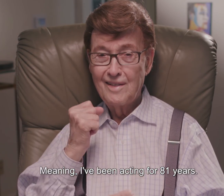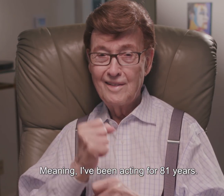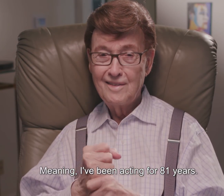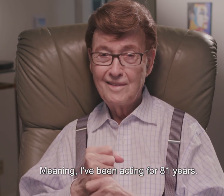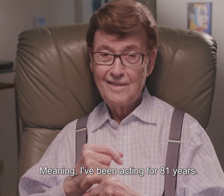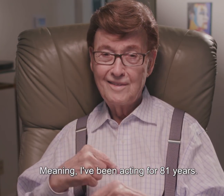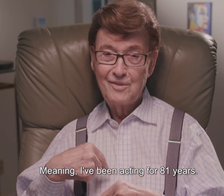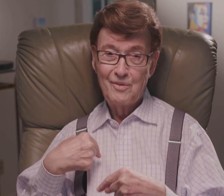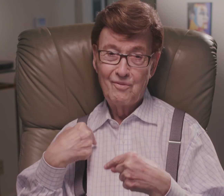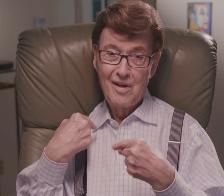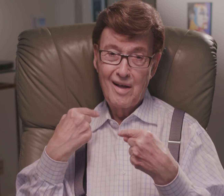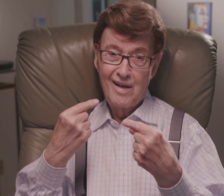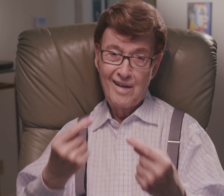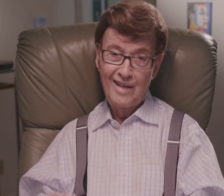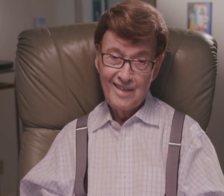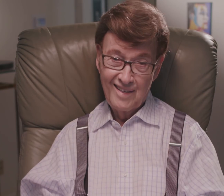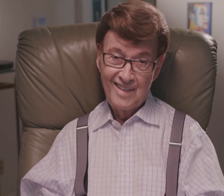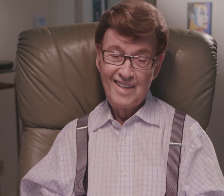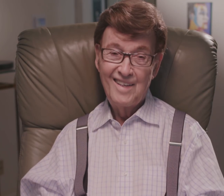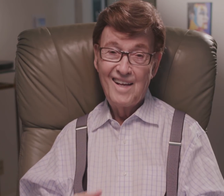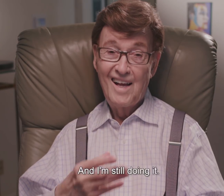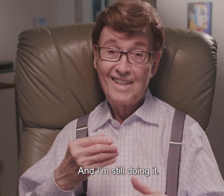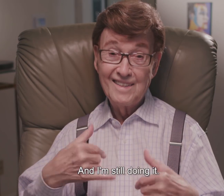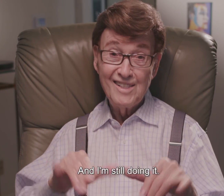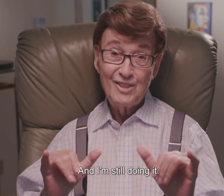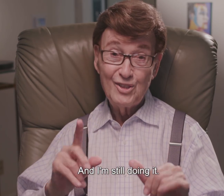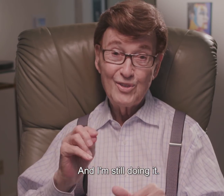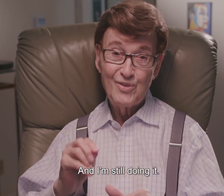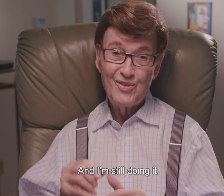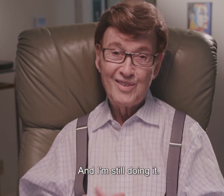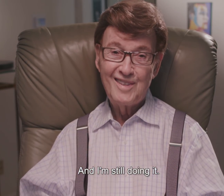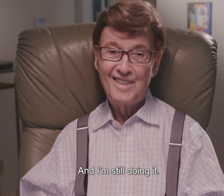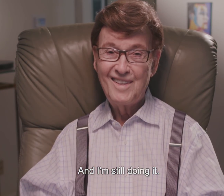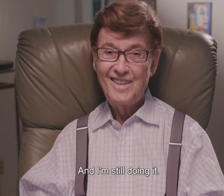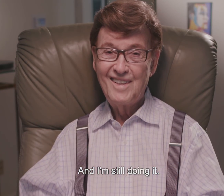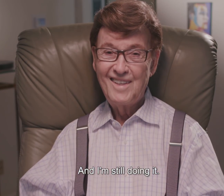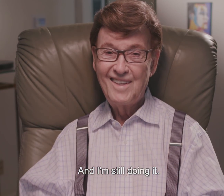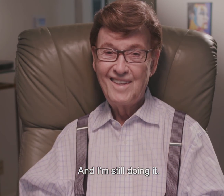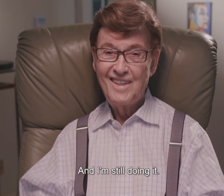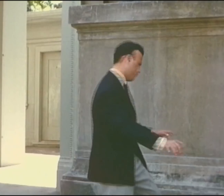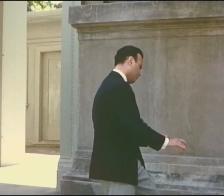Thank you.